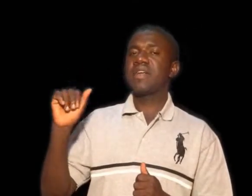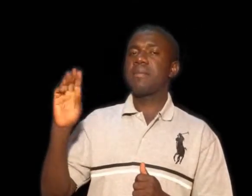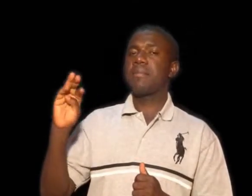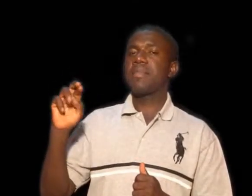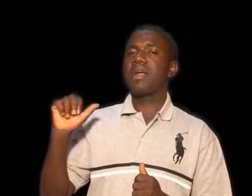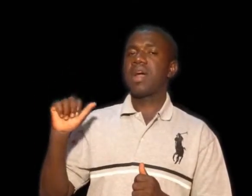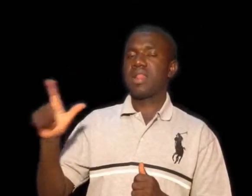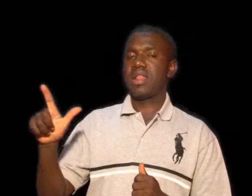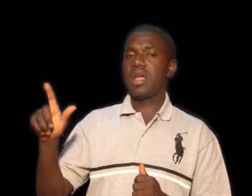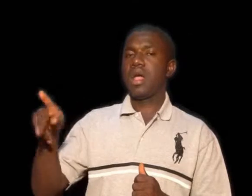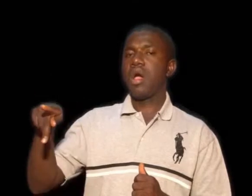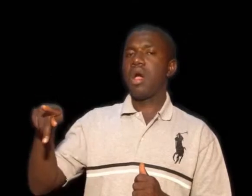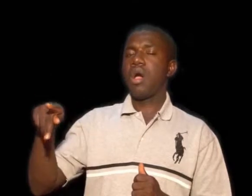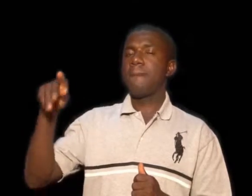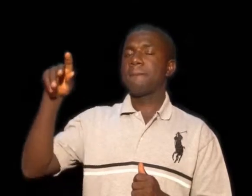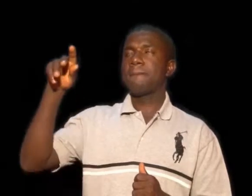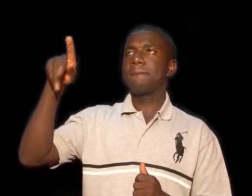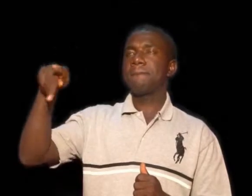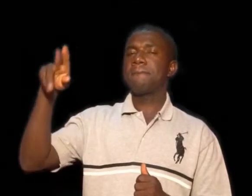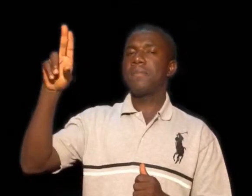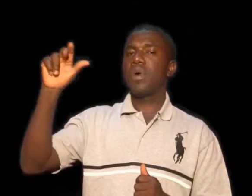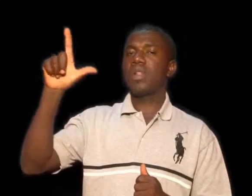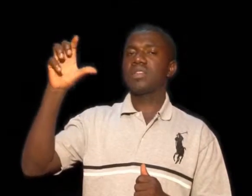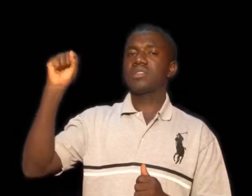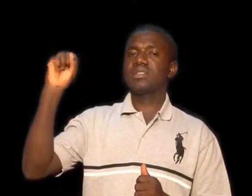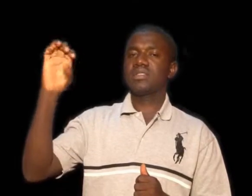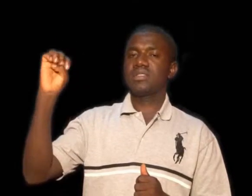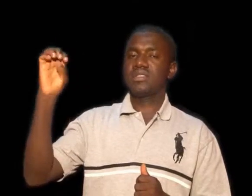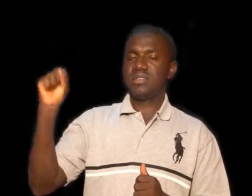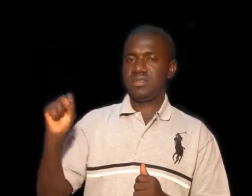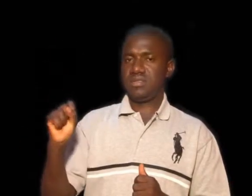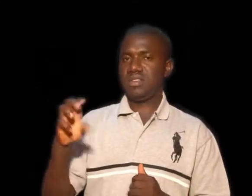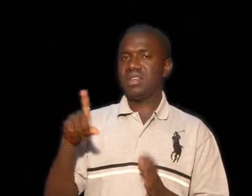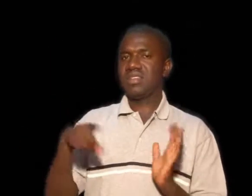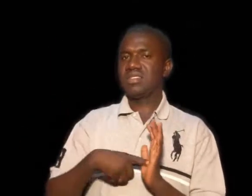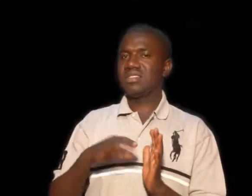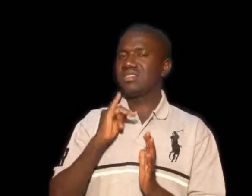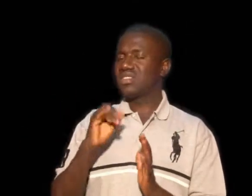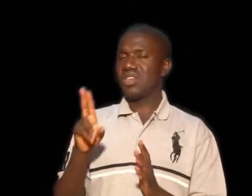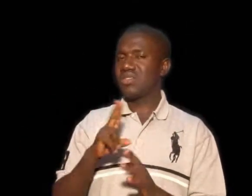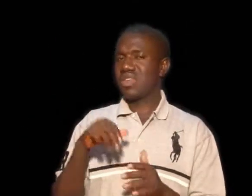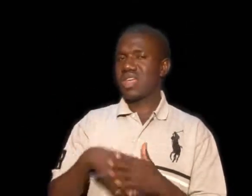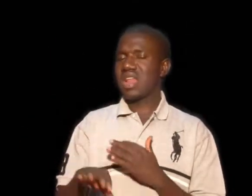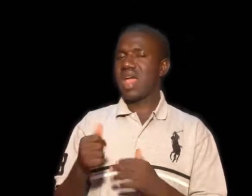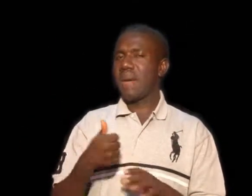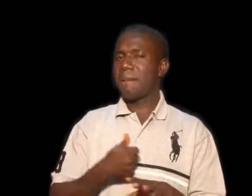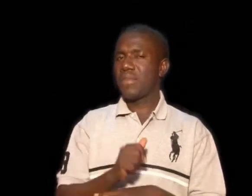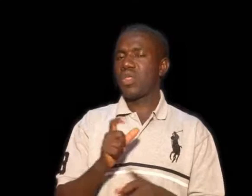has uncontrollable spasms. This is derogatory and often used in an abusive